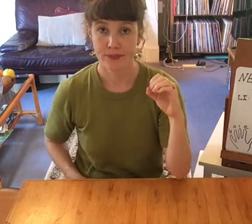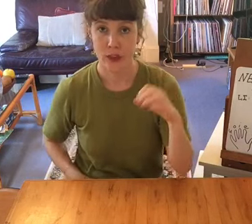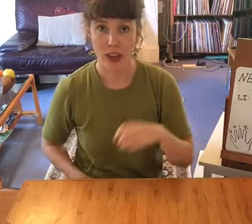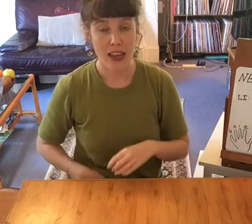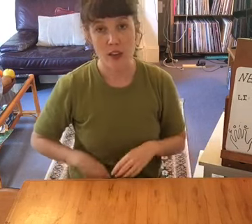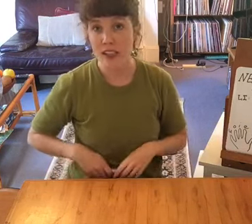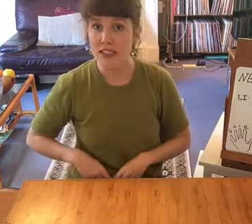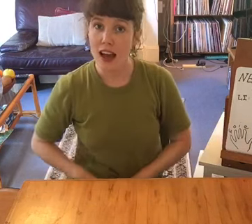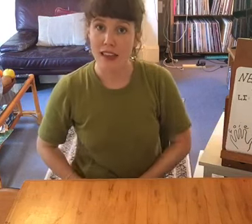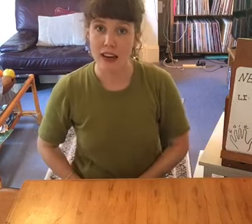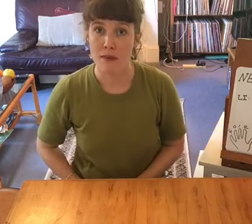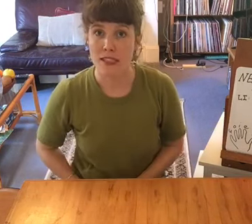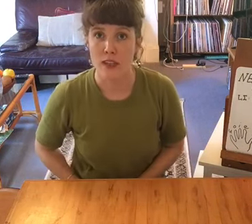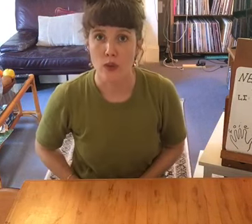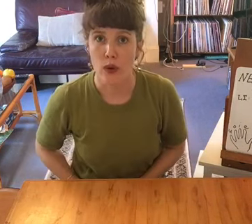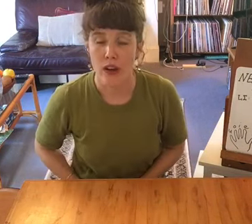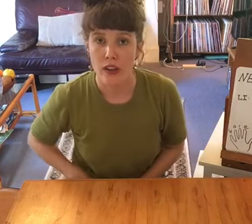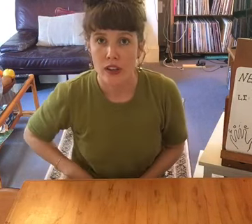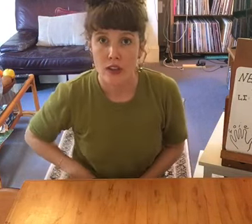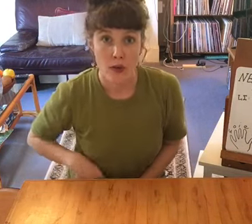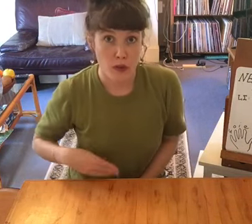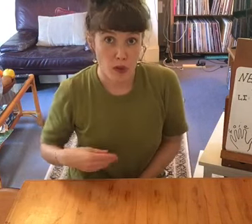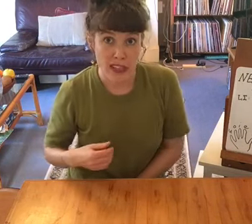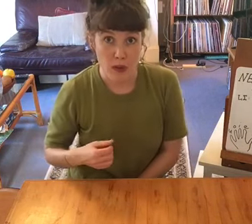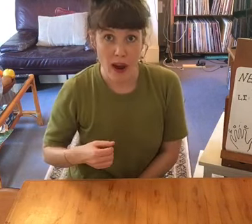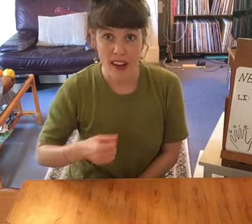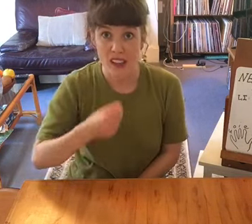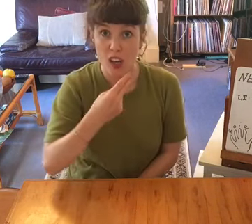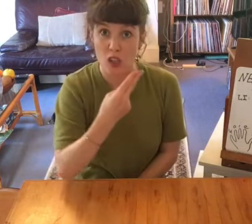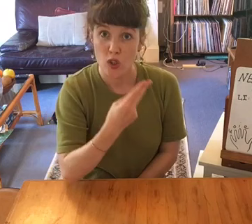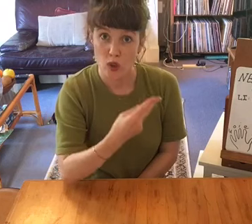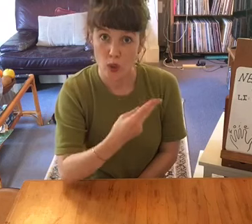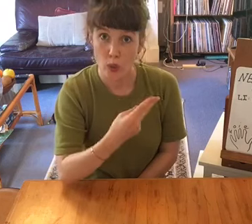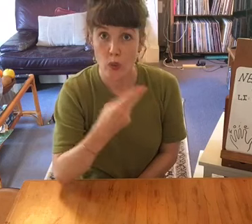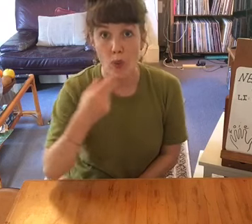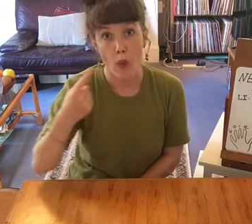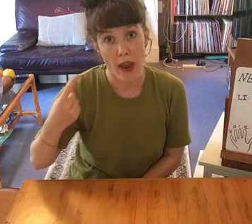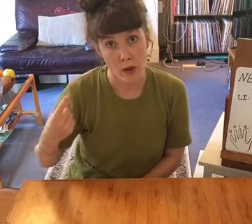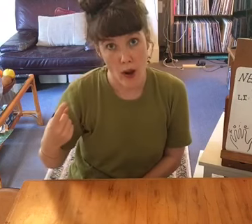Okay, you're just signing the numbers next door. So if it was 21 and 1.